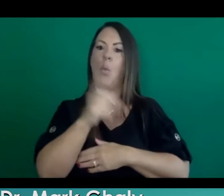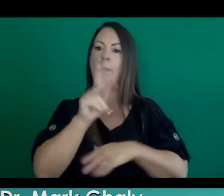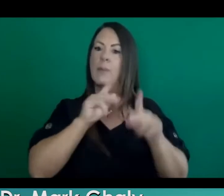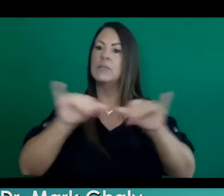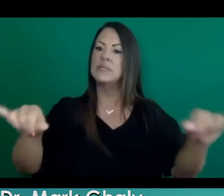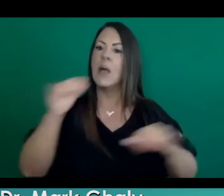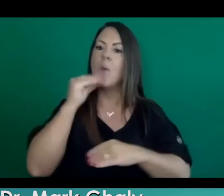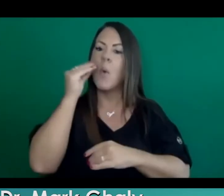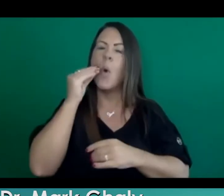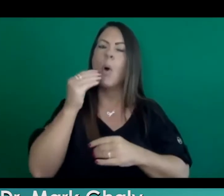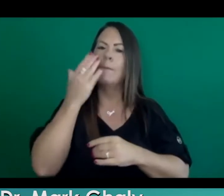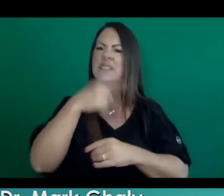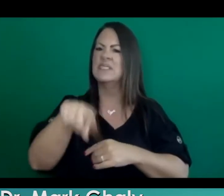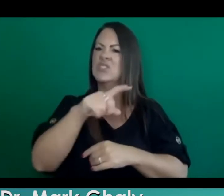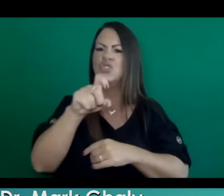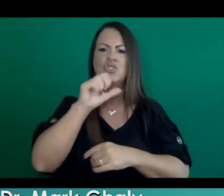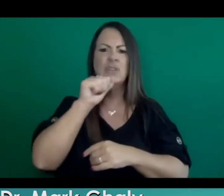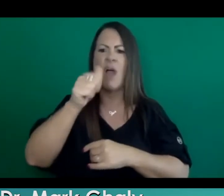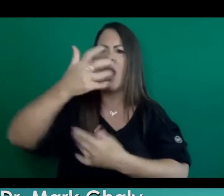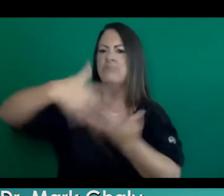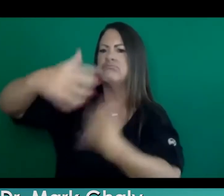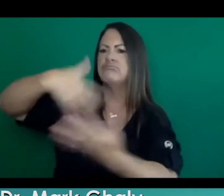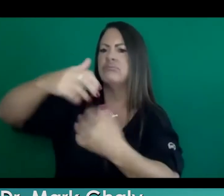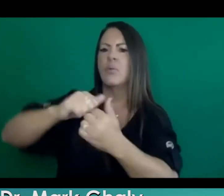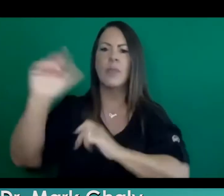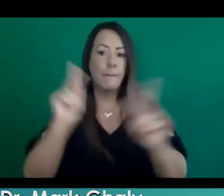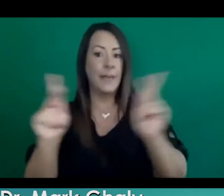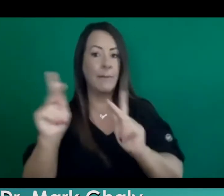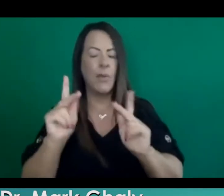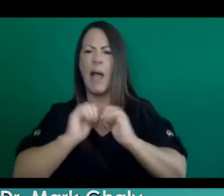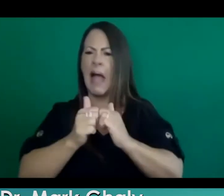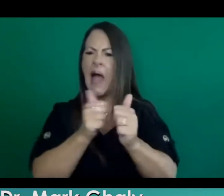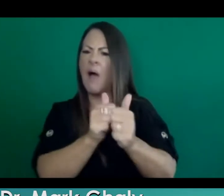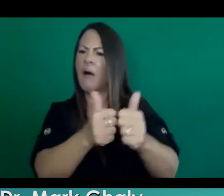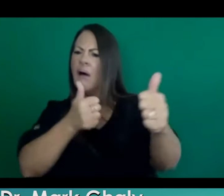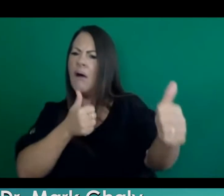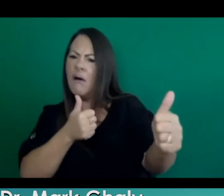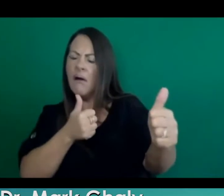and social and physical distancing? So over the past